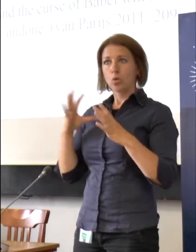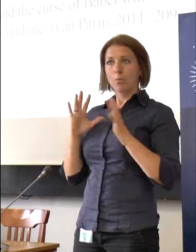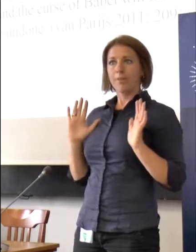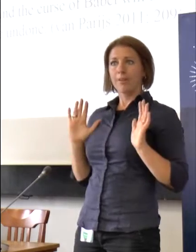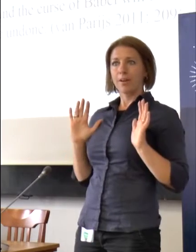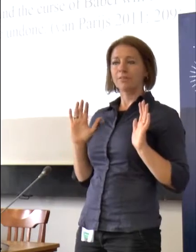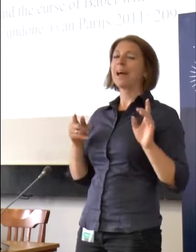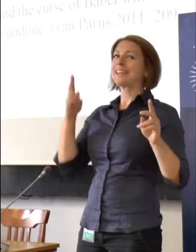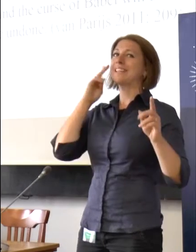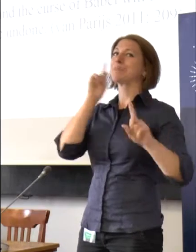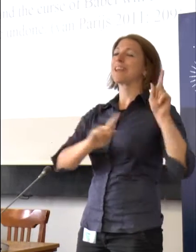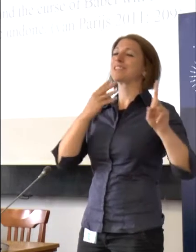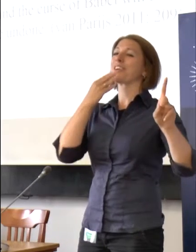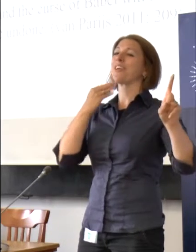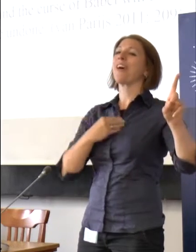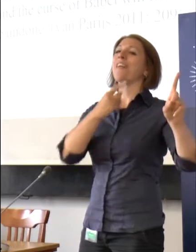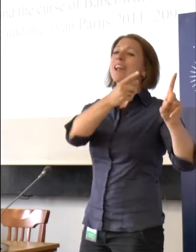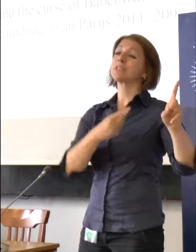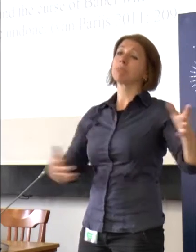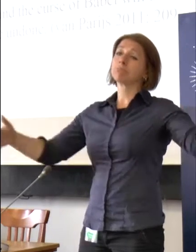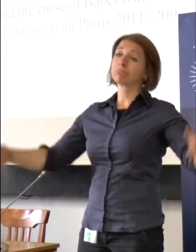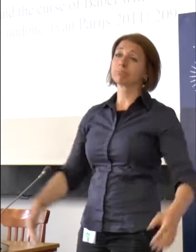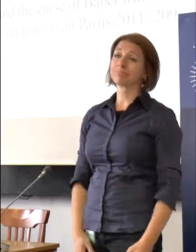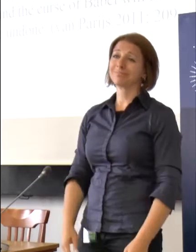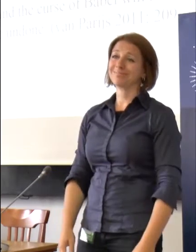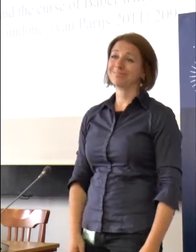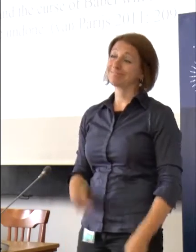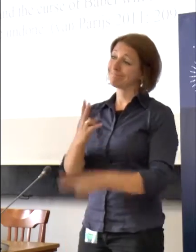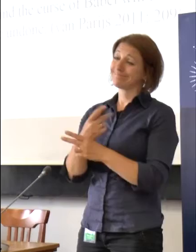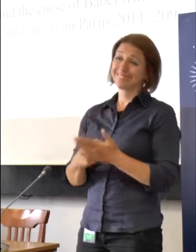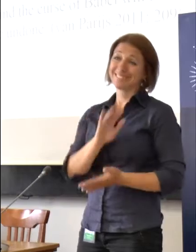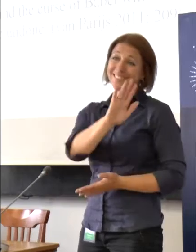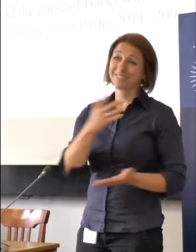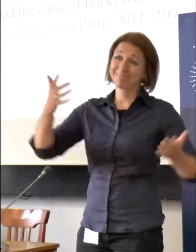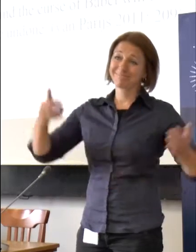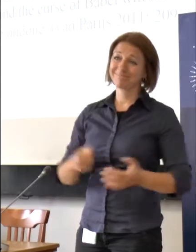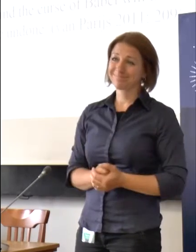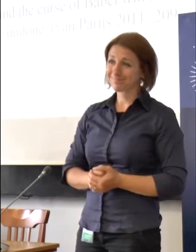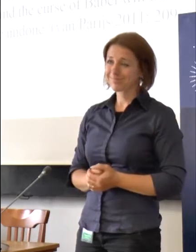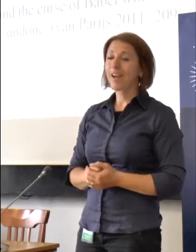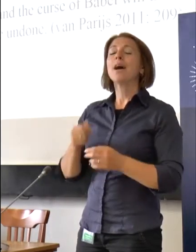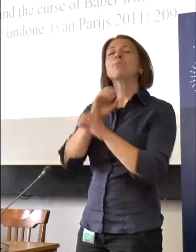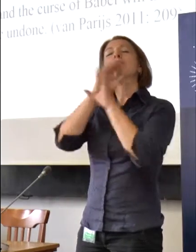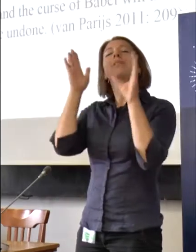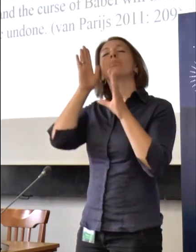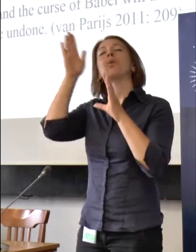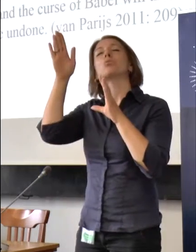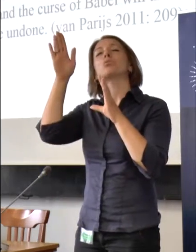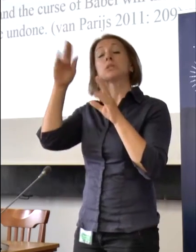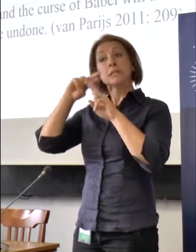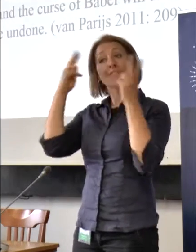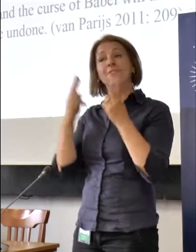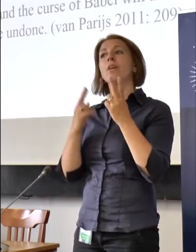accent, a peculiar accent. So I have a German accent in my English, you will have a Czech accent in your English. And this, as he